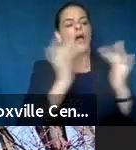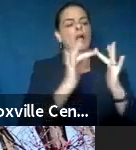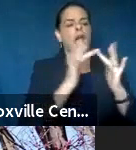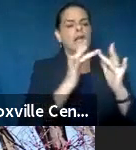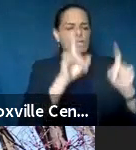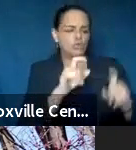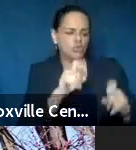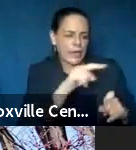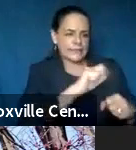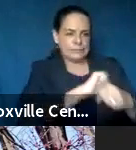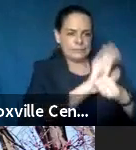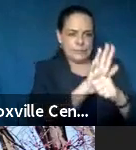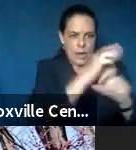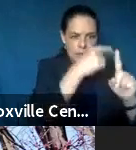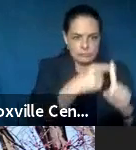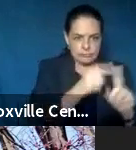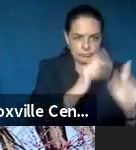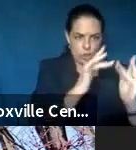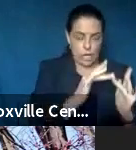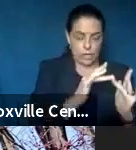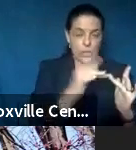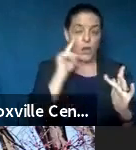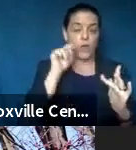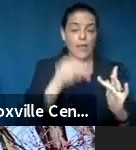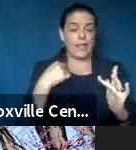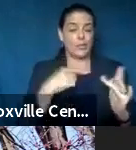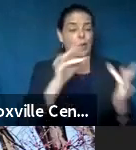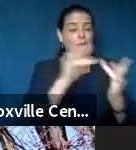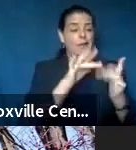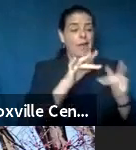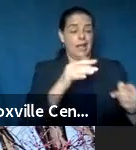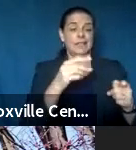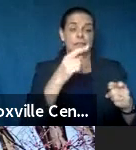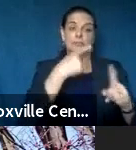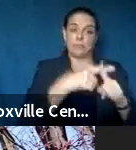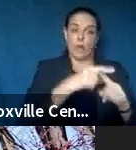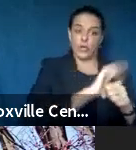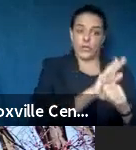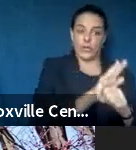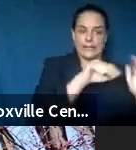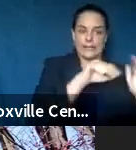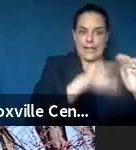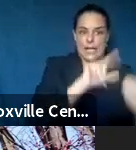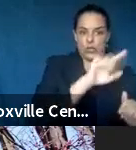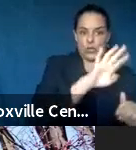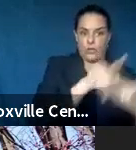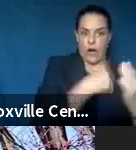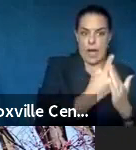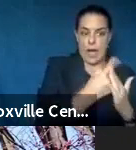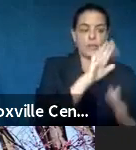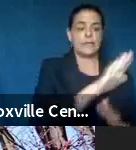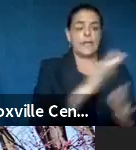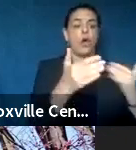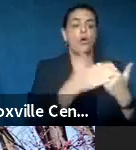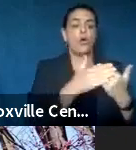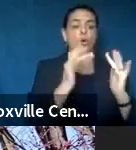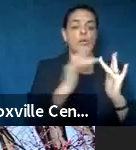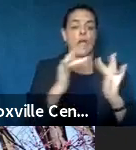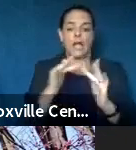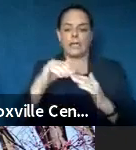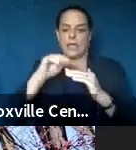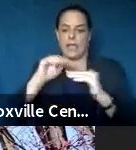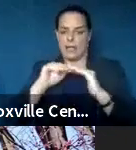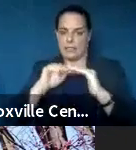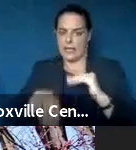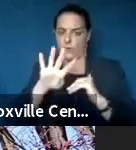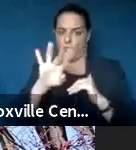capability. For this benchmark, we aim to reach out to cases within 24 hours and close contacts within 48 hours. To